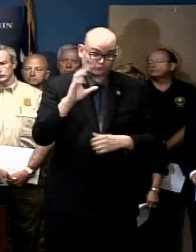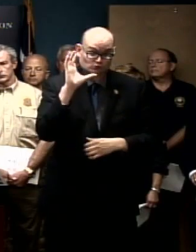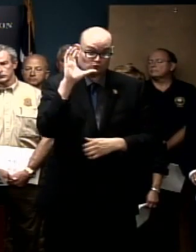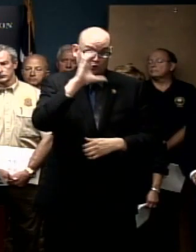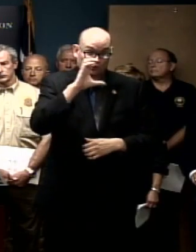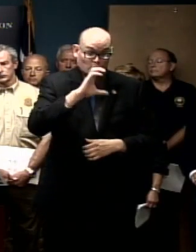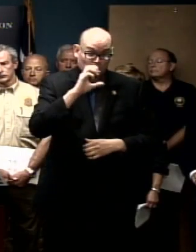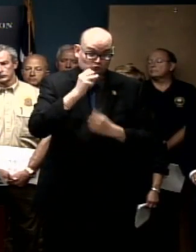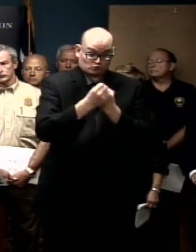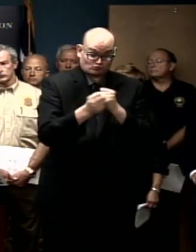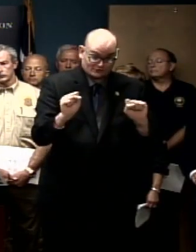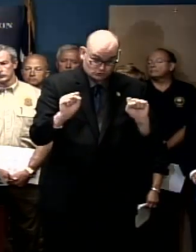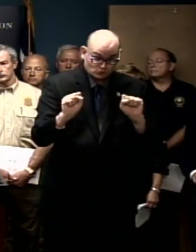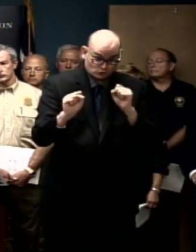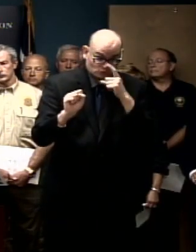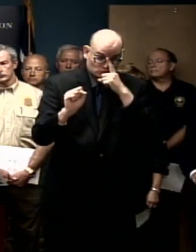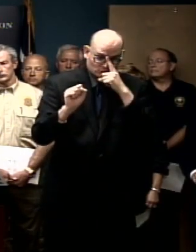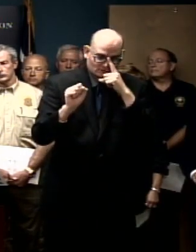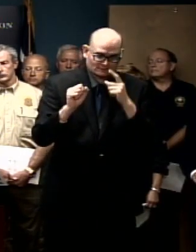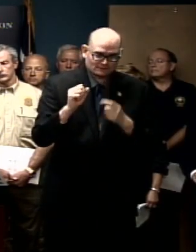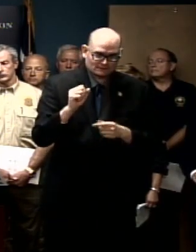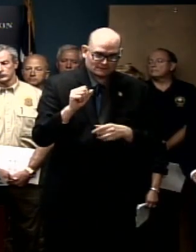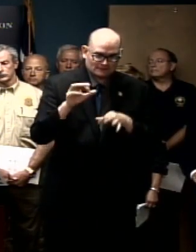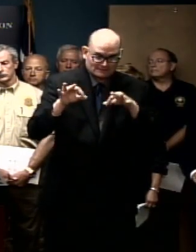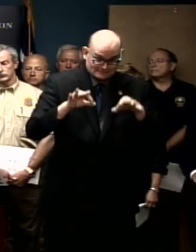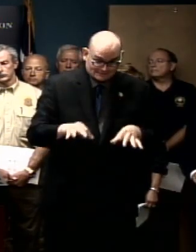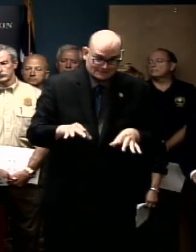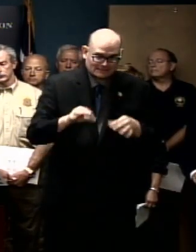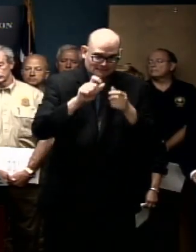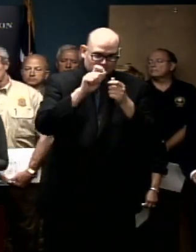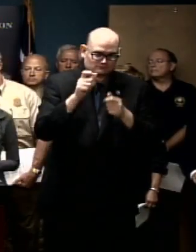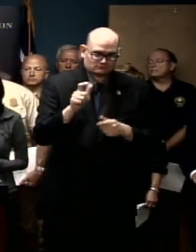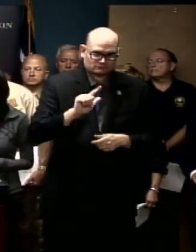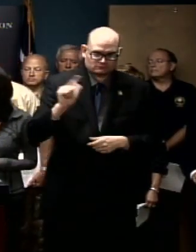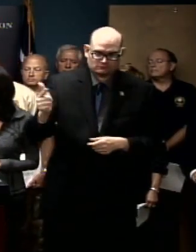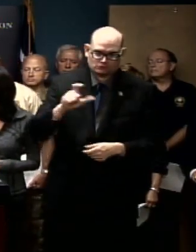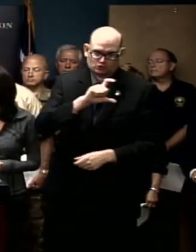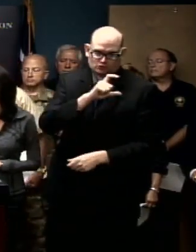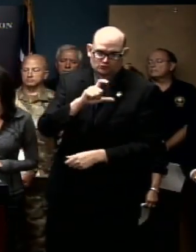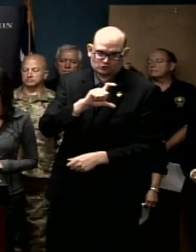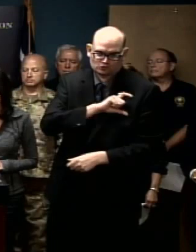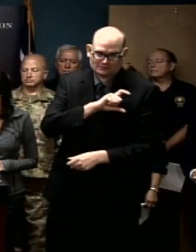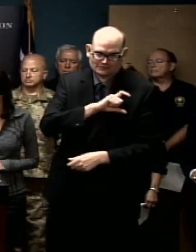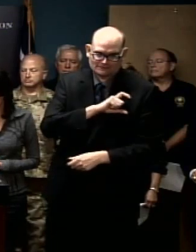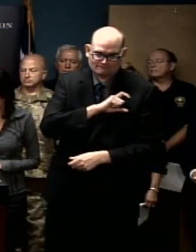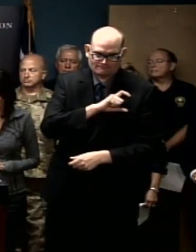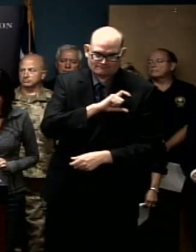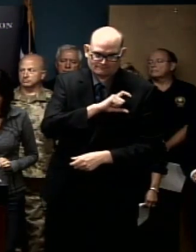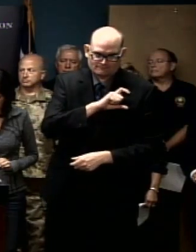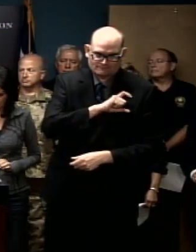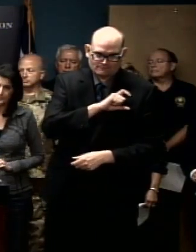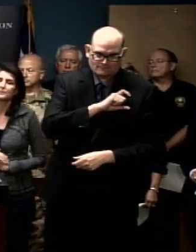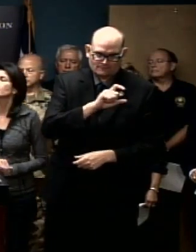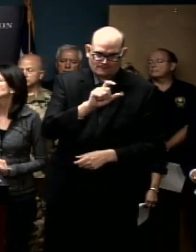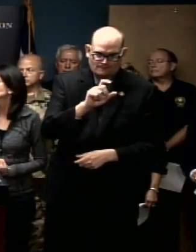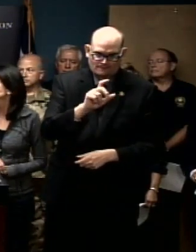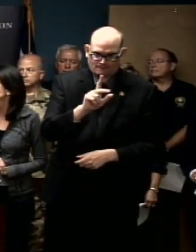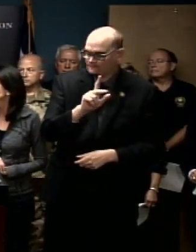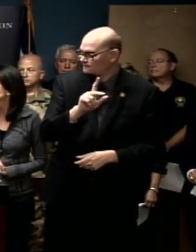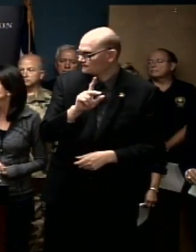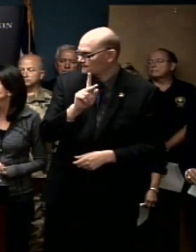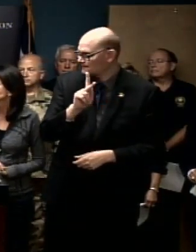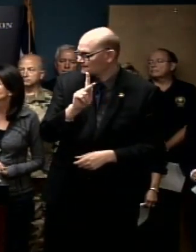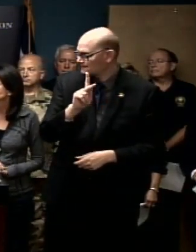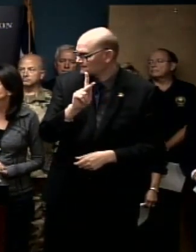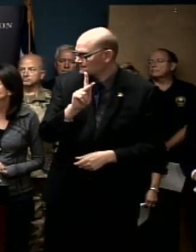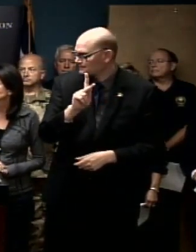the any other details about reentry, I'm going to have Chief Keel step up and give an update. I'm sorry. Thank you, Governor. We